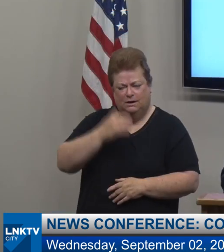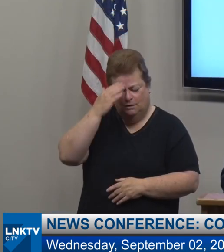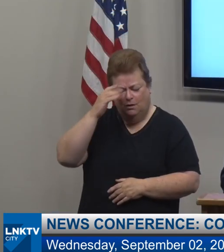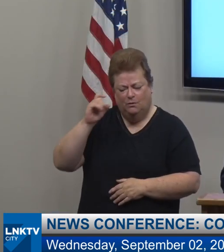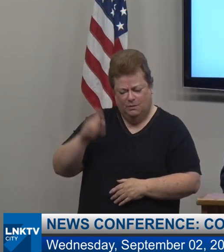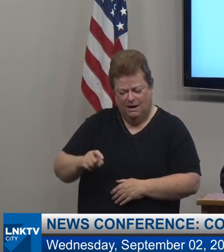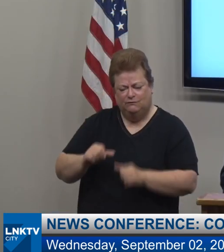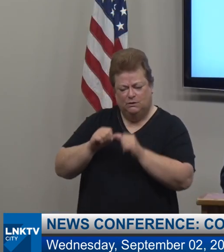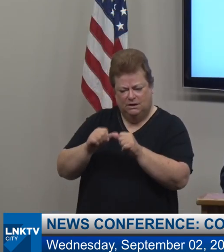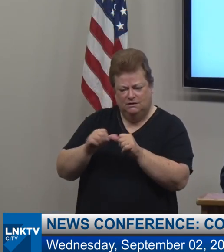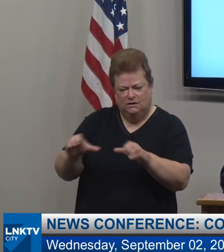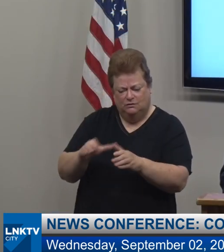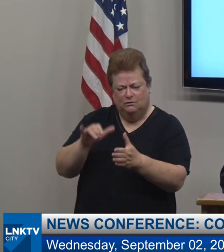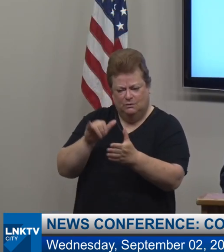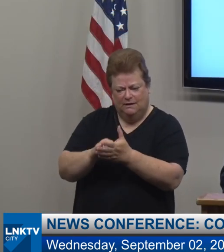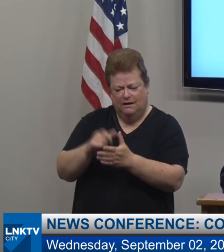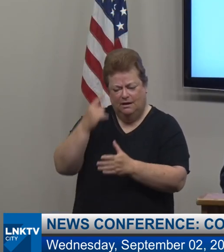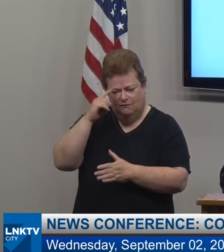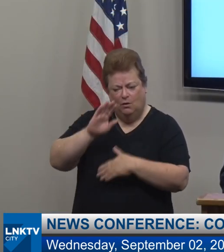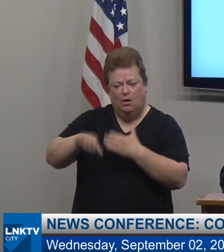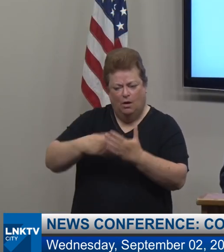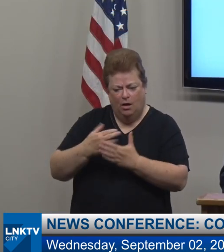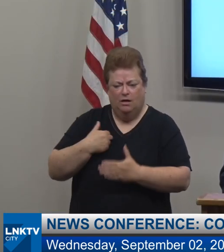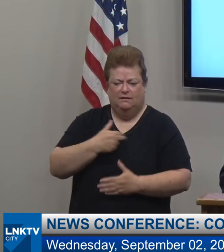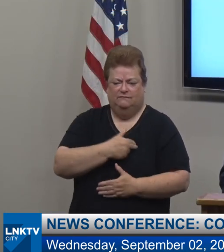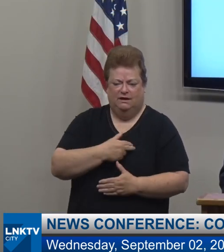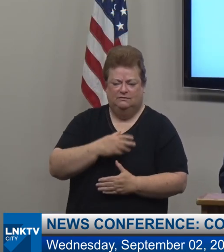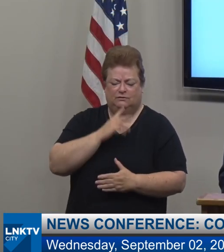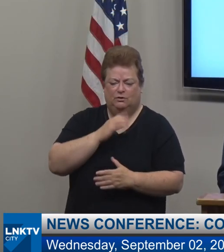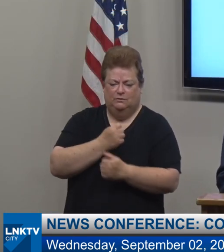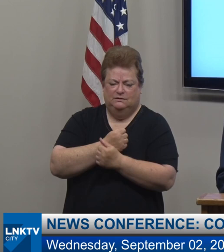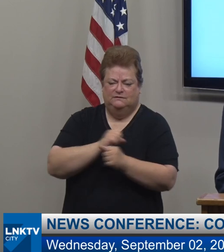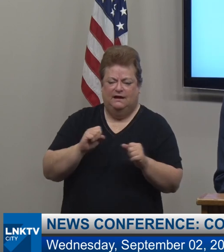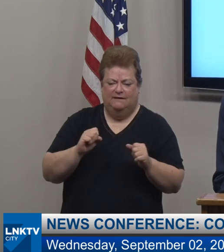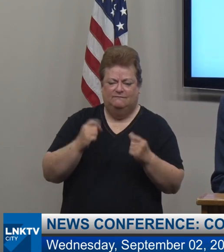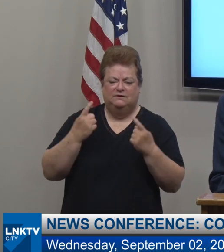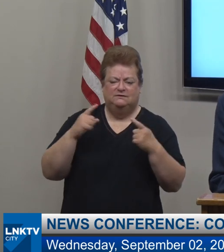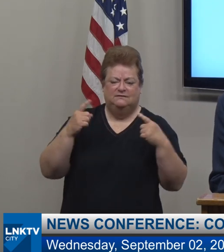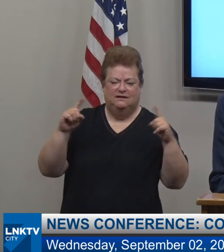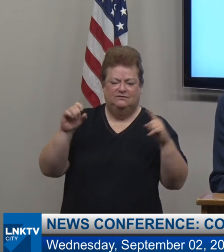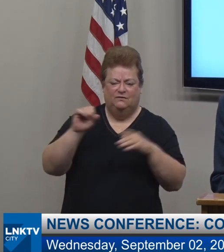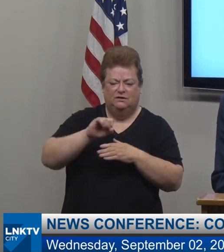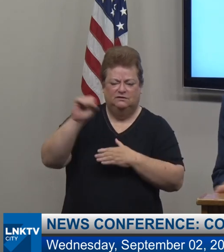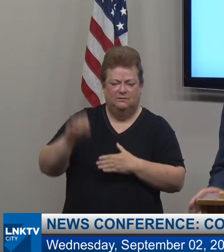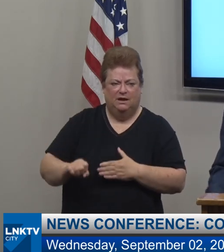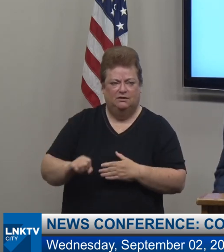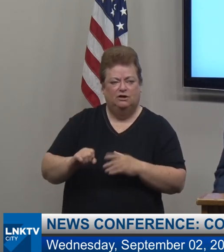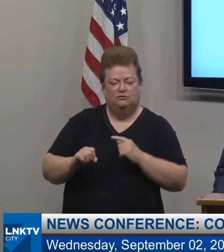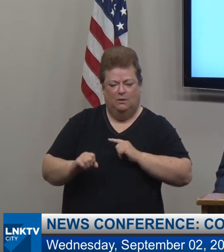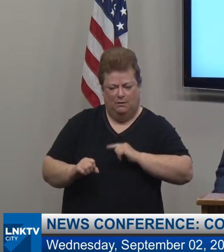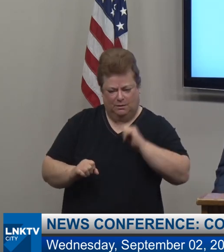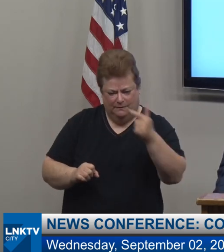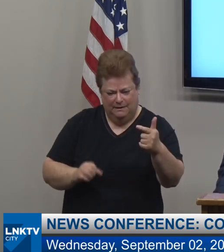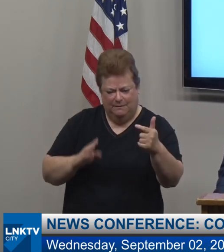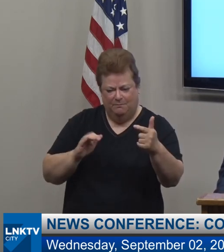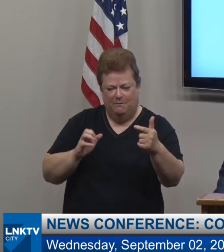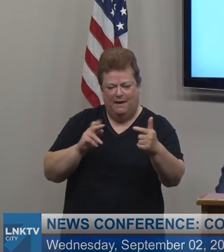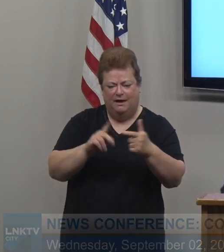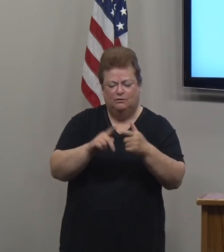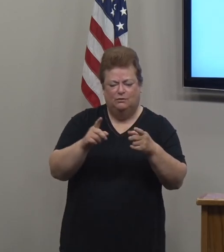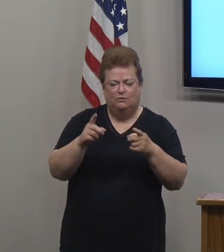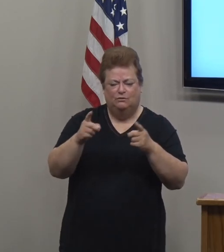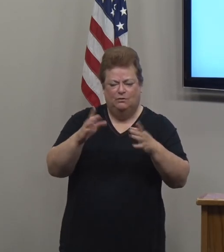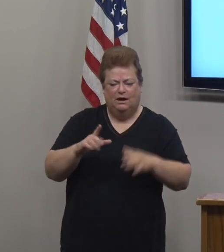continue doing so in order for us all to be in a safe and successful semester. So I'll turn it back over to